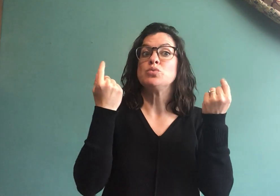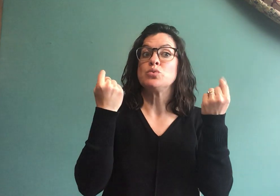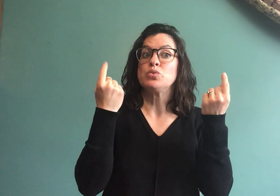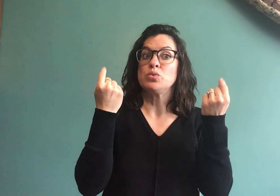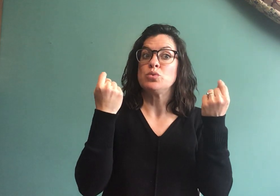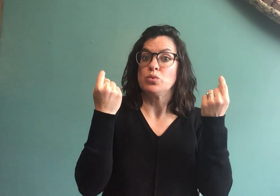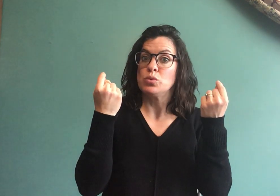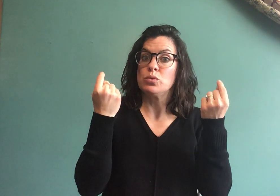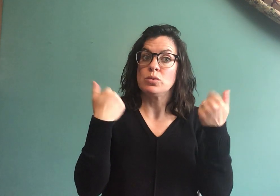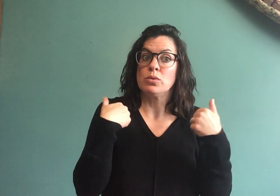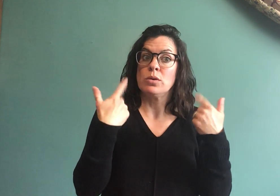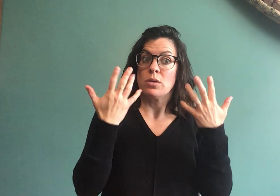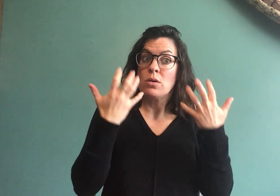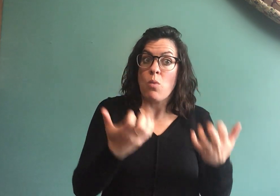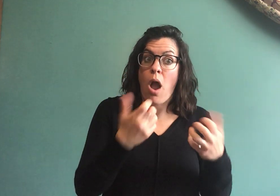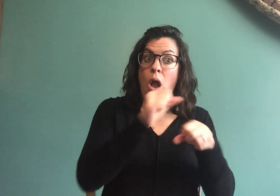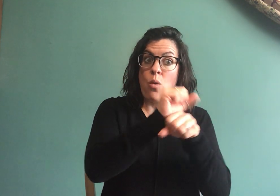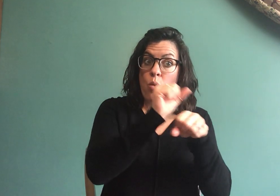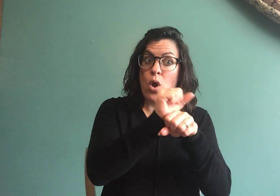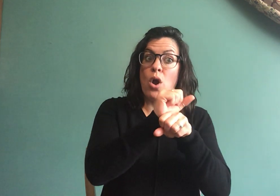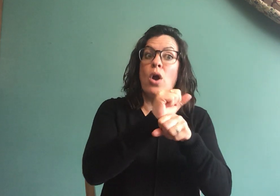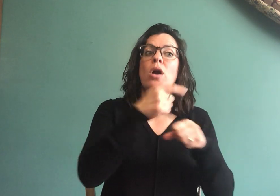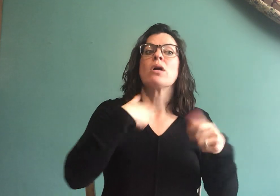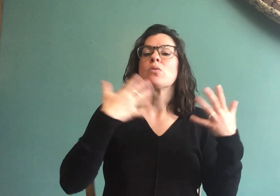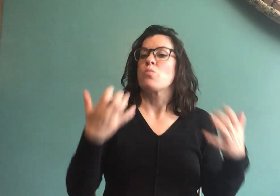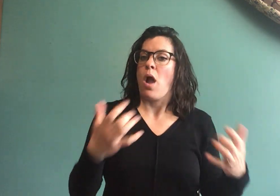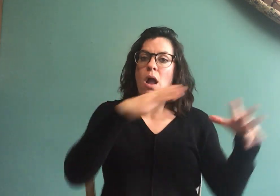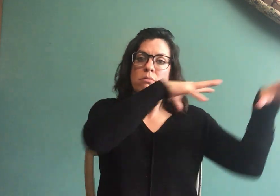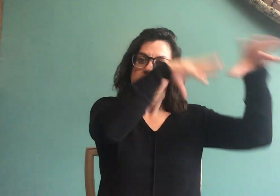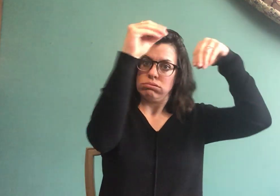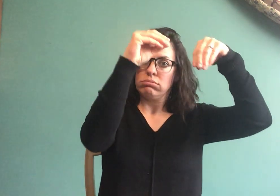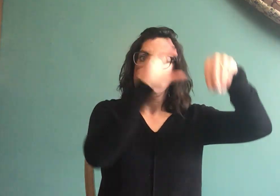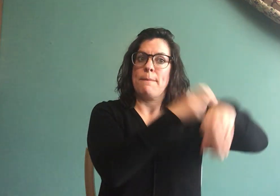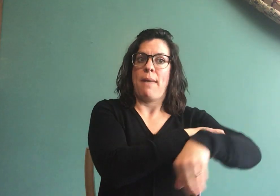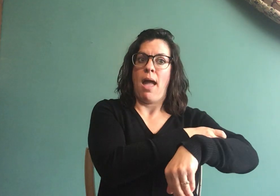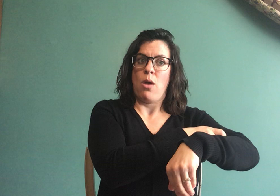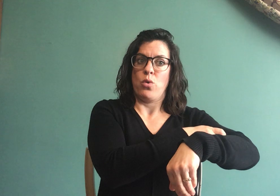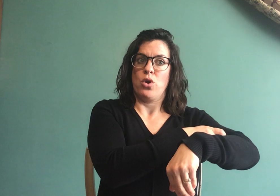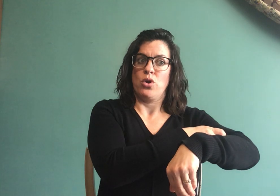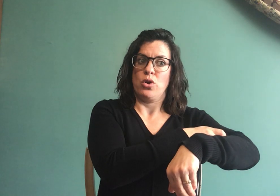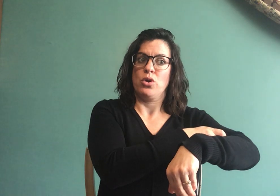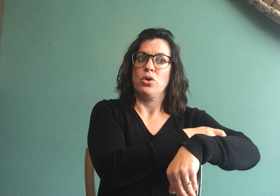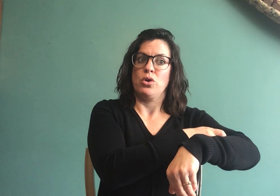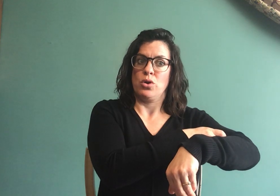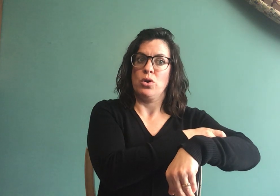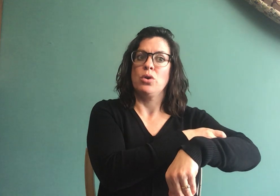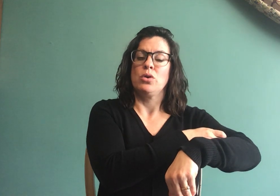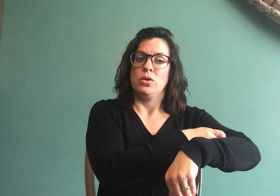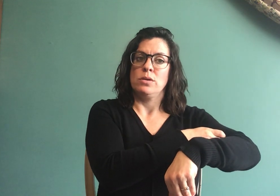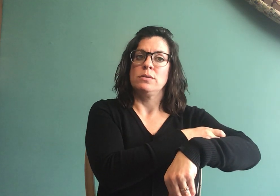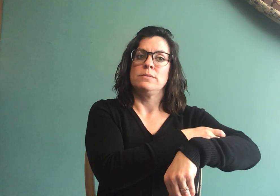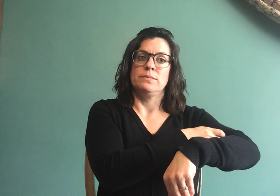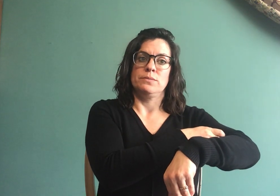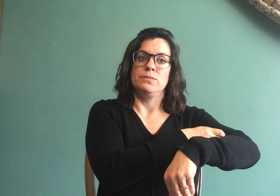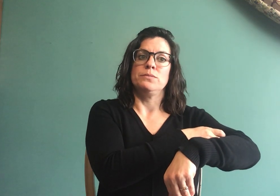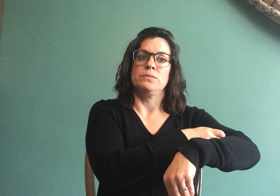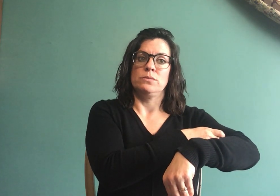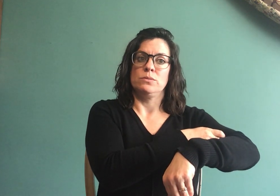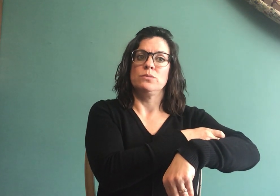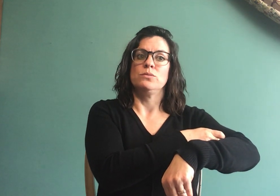all the power to that. Now, where I was going with this was the other thing that you can do, and a lot of guys do this. Okay,